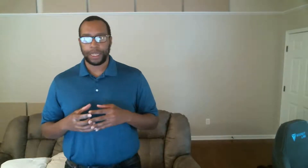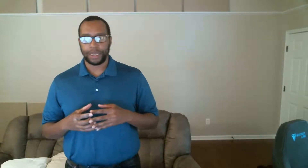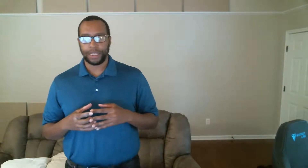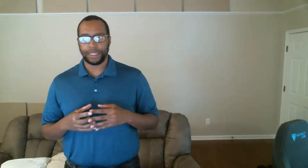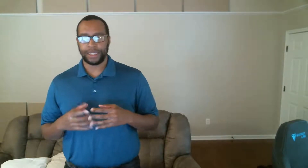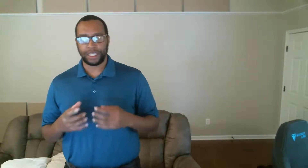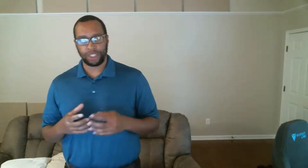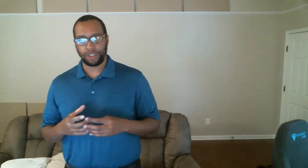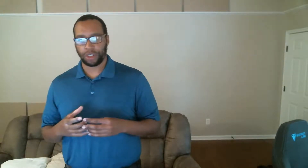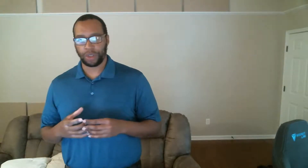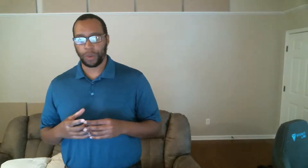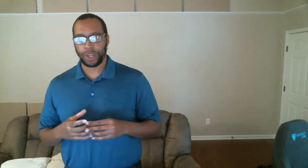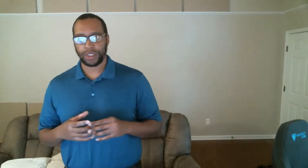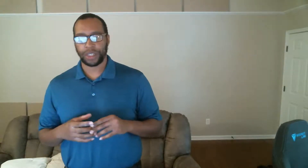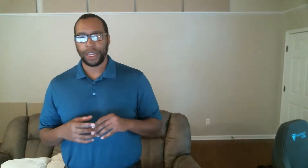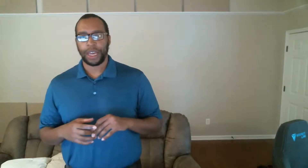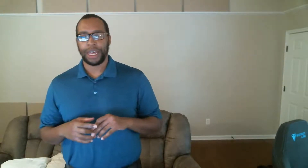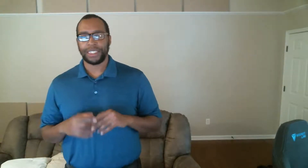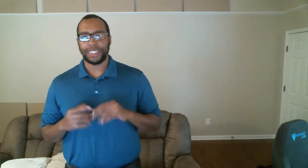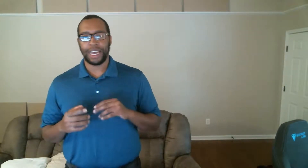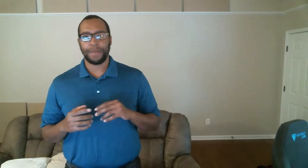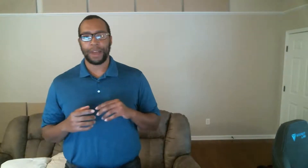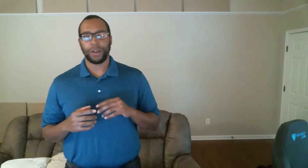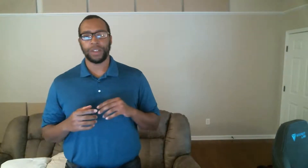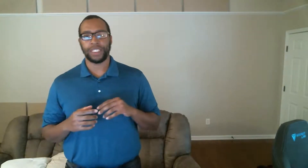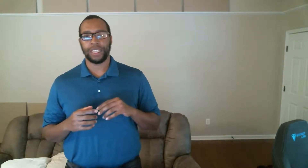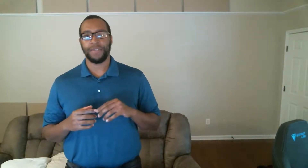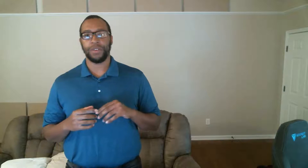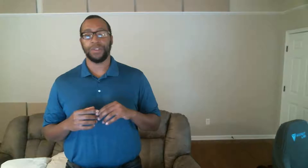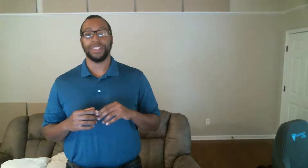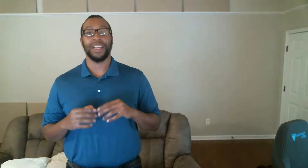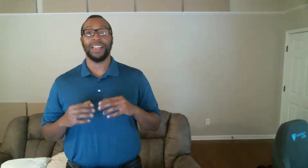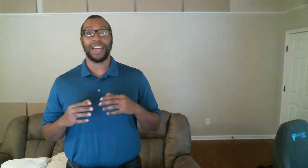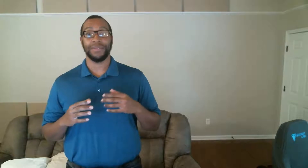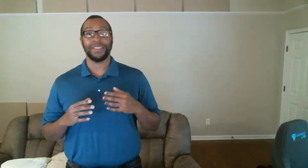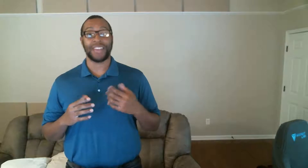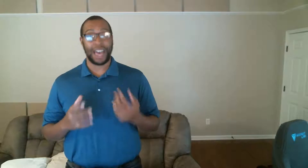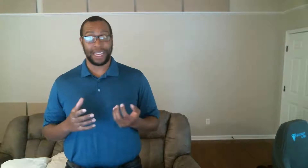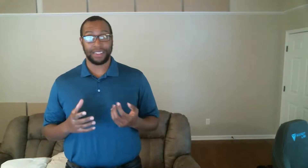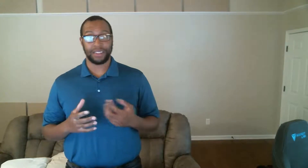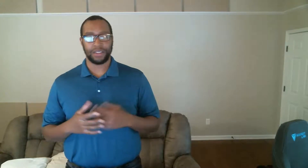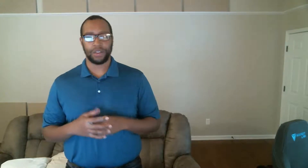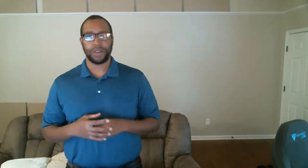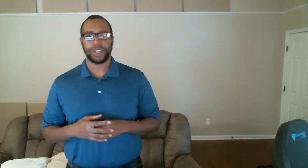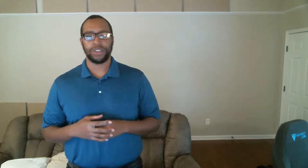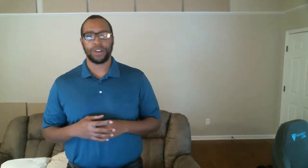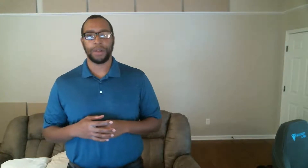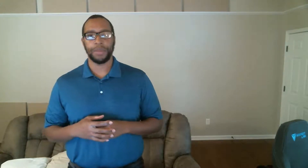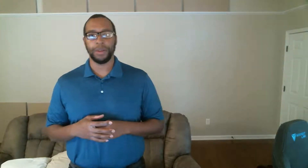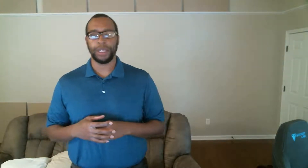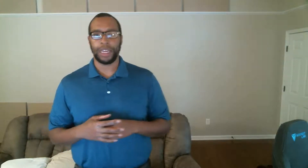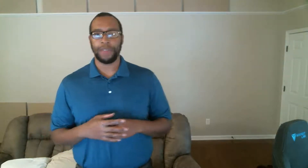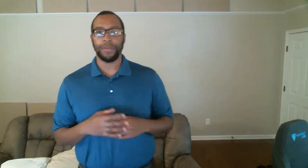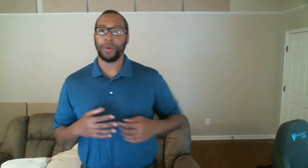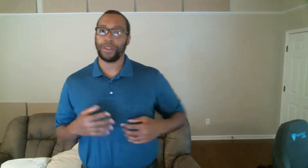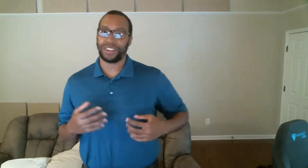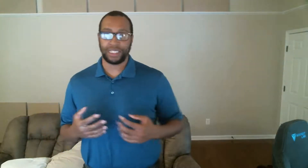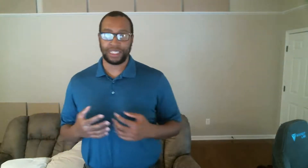the sentence structure works. And today my goal is to give you just a lot of signs so you can start building even more